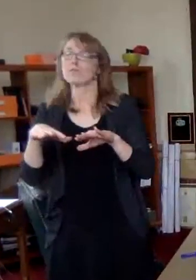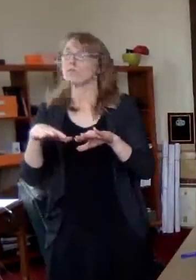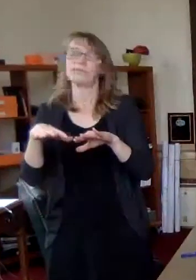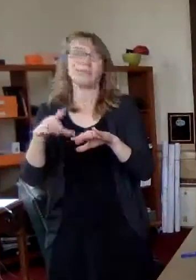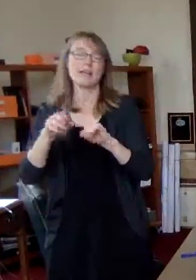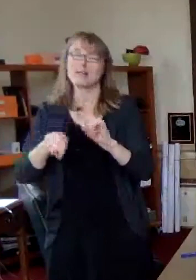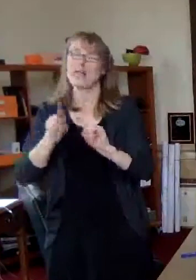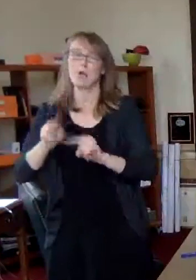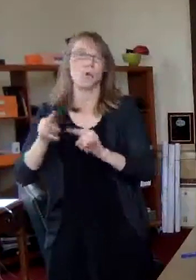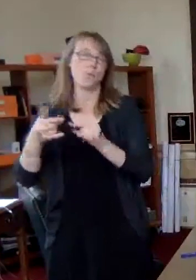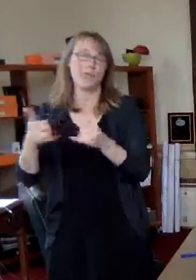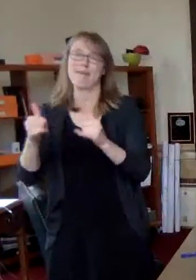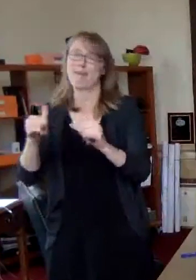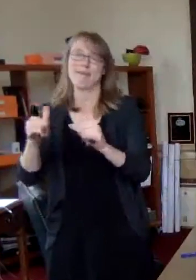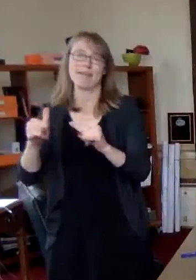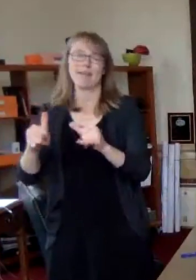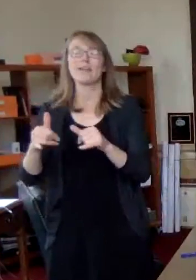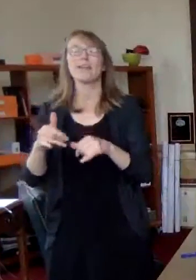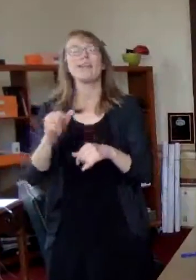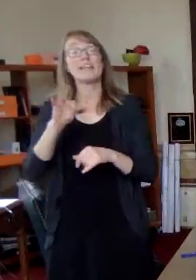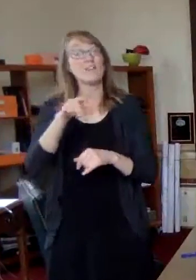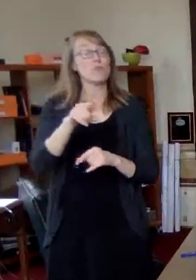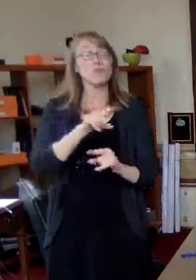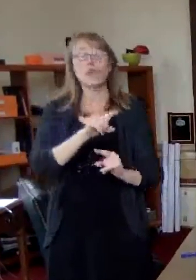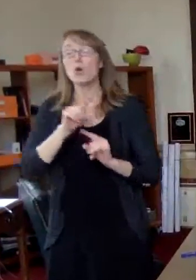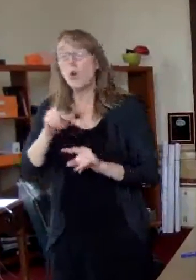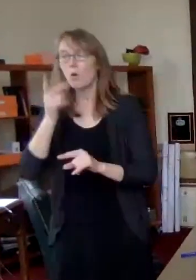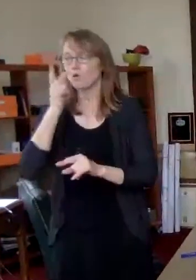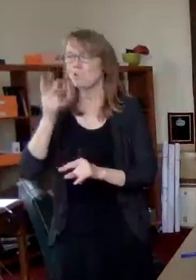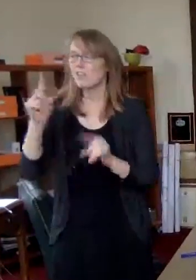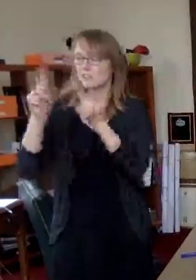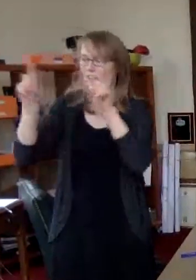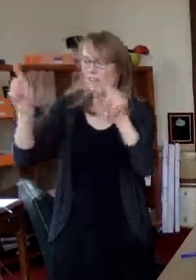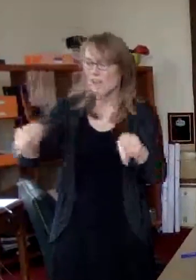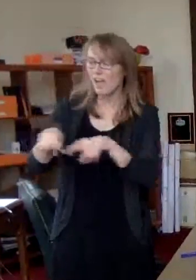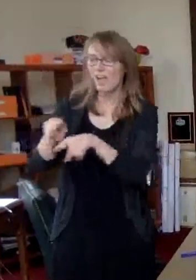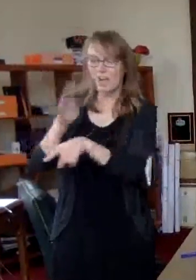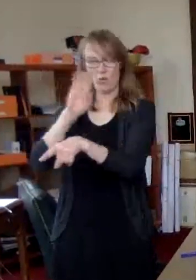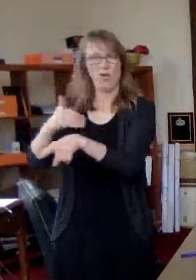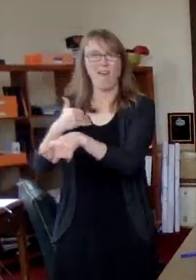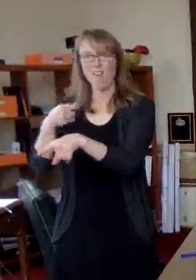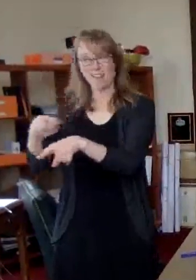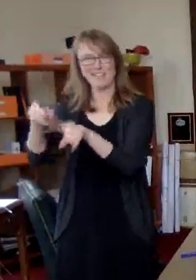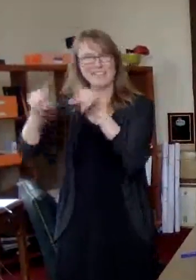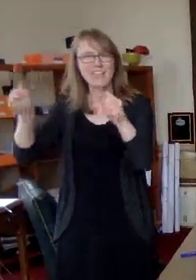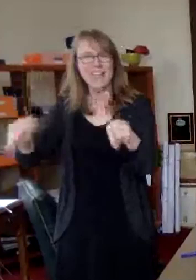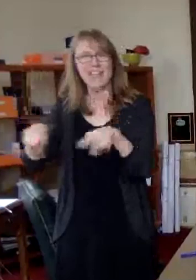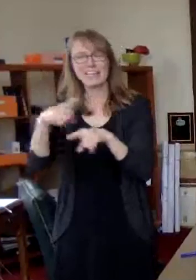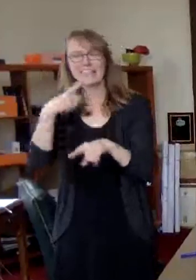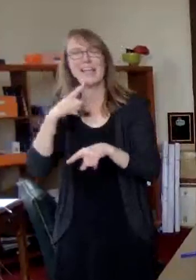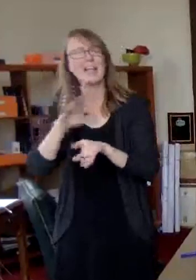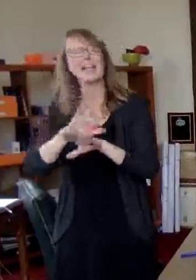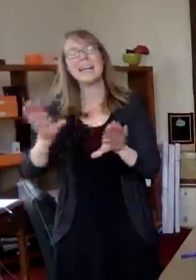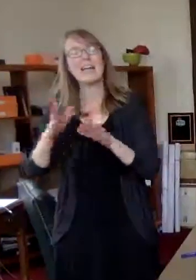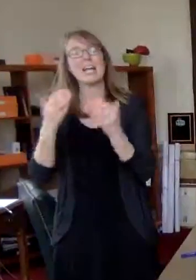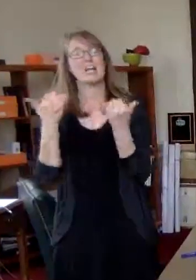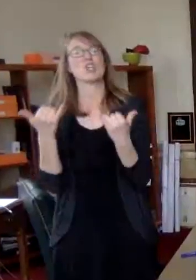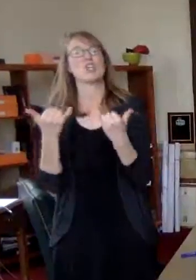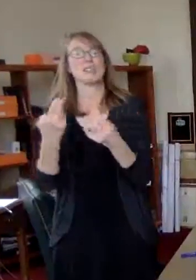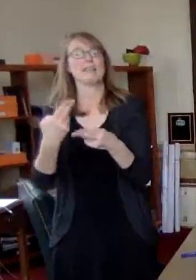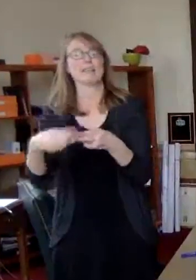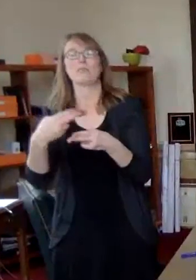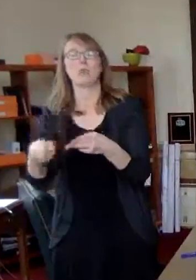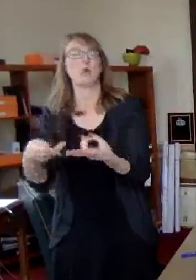says playground temporarily closed. And that's for your safety, the safety of your kids. We